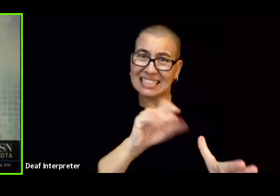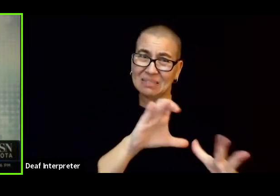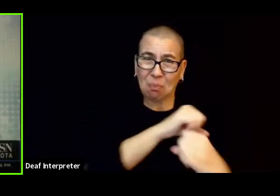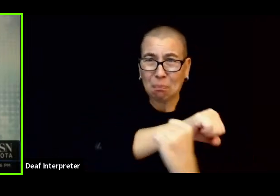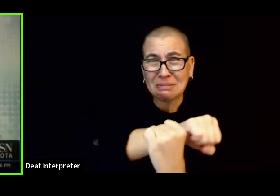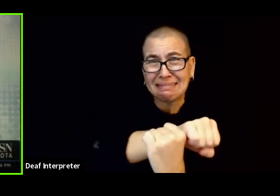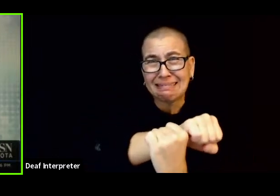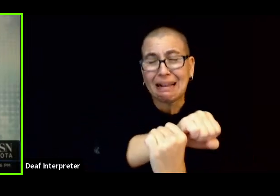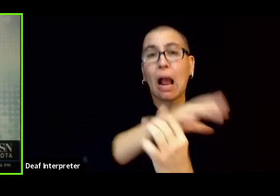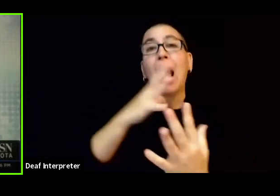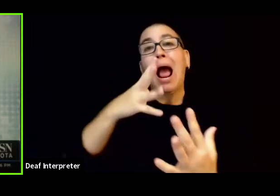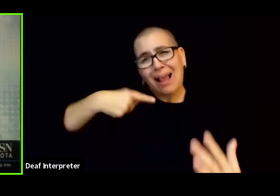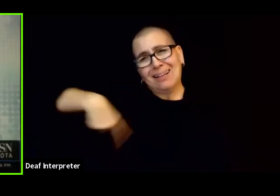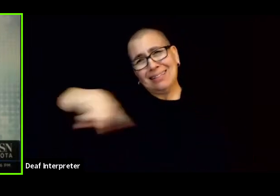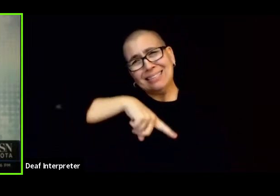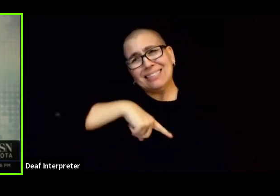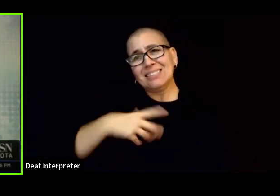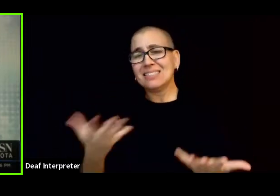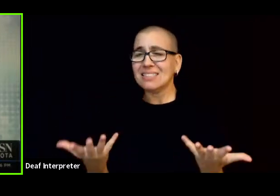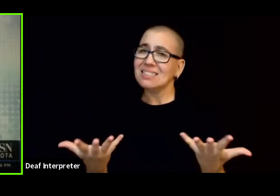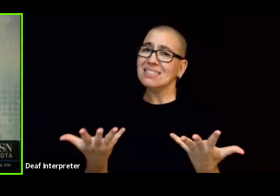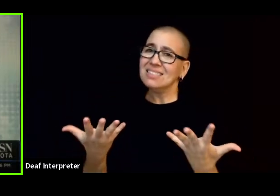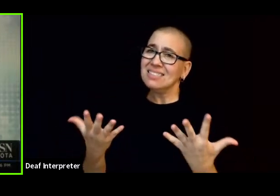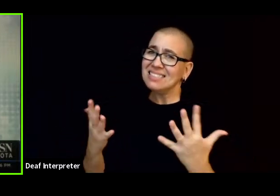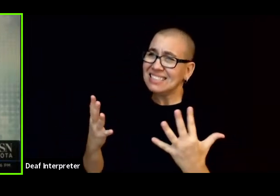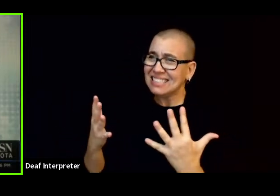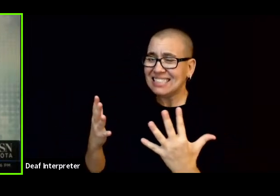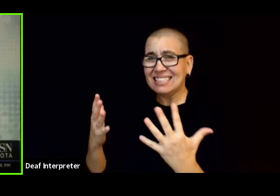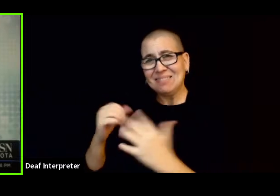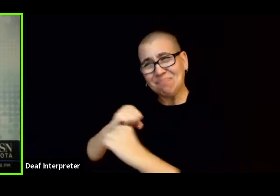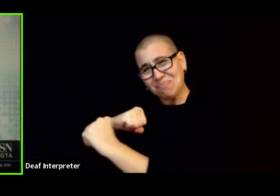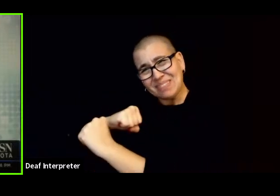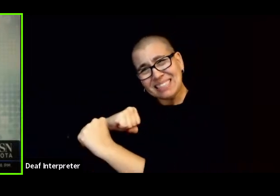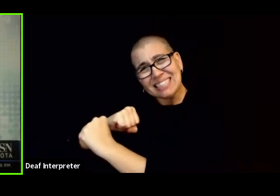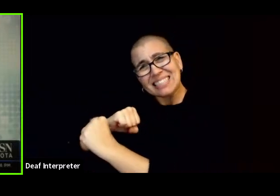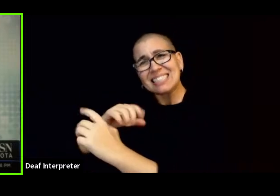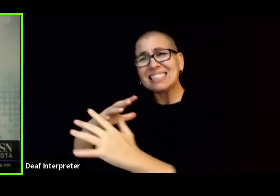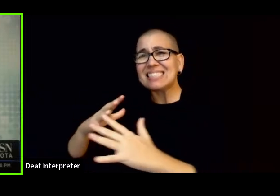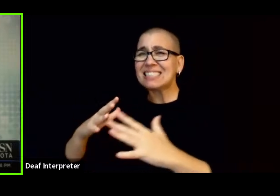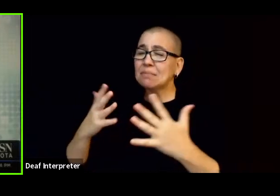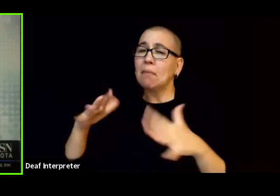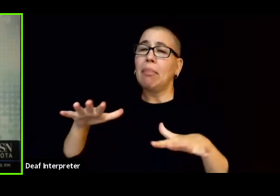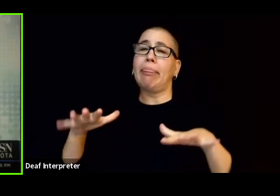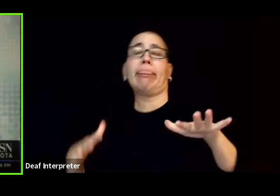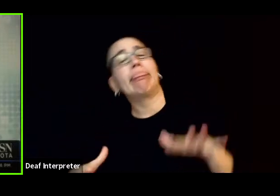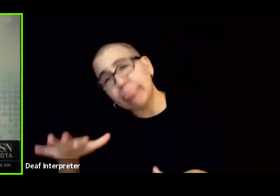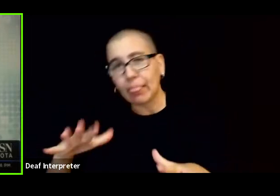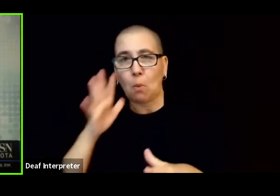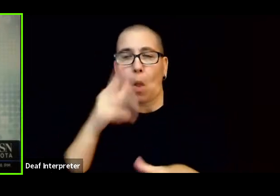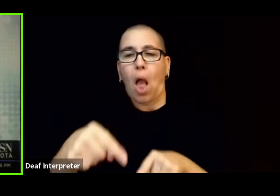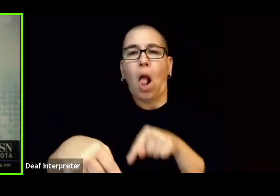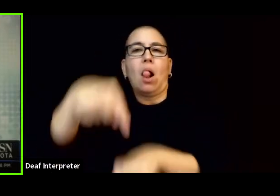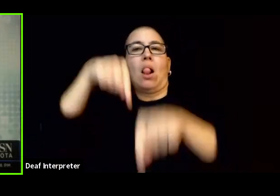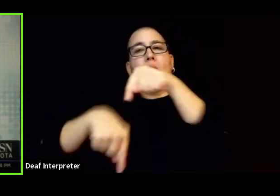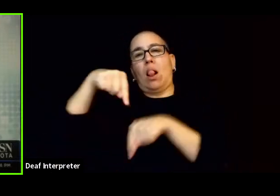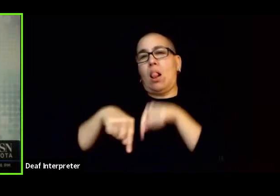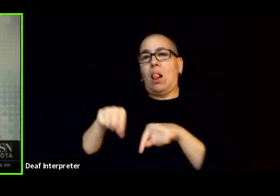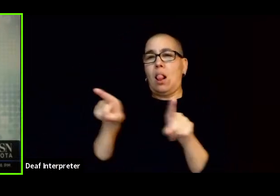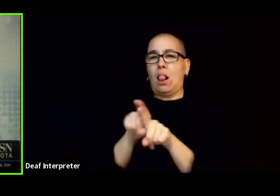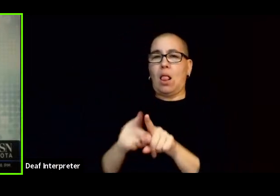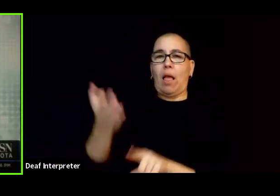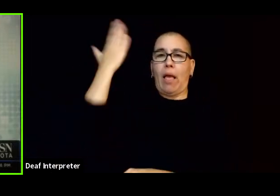is now at the risk of being undermined, if not undone, not by the facilities themselves, but by the communities around